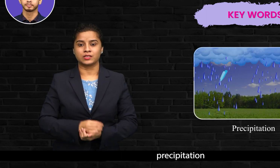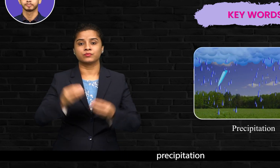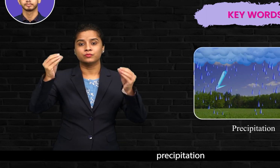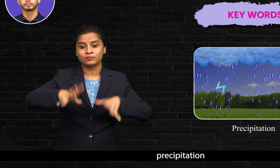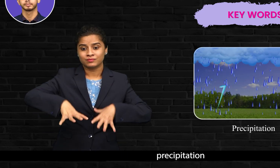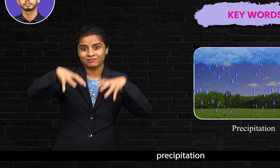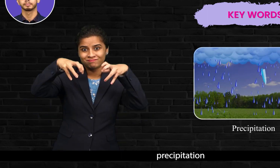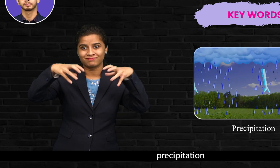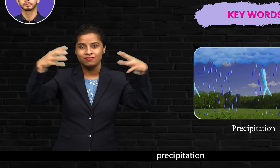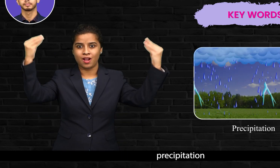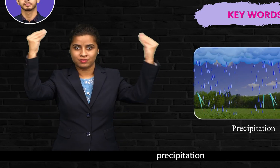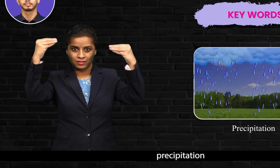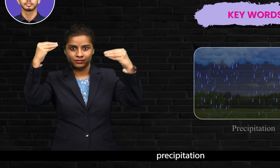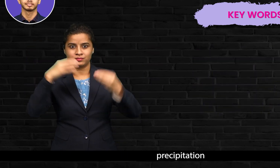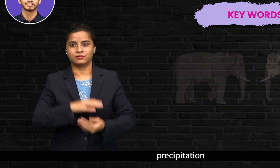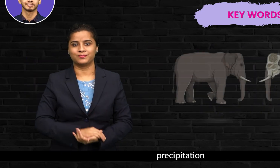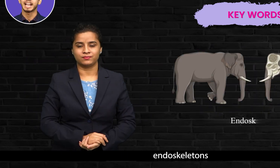precipitation,